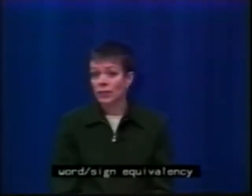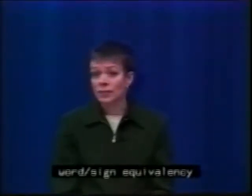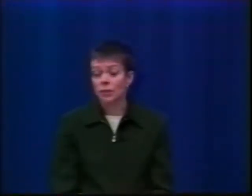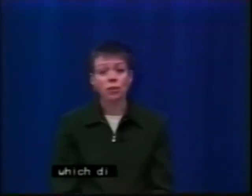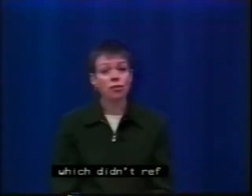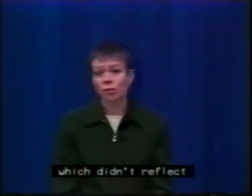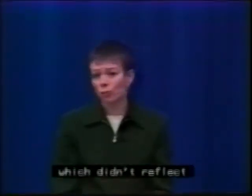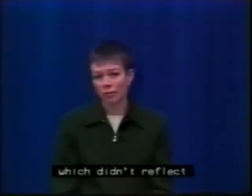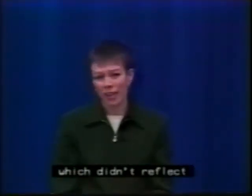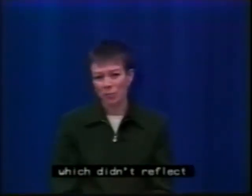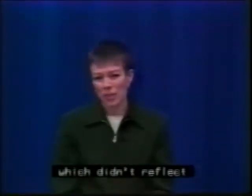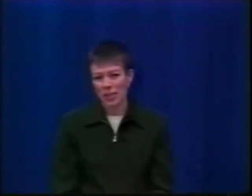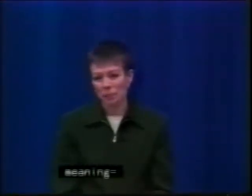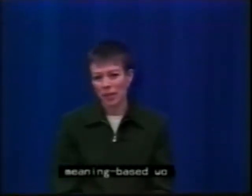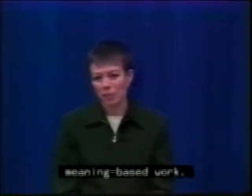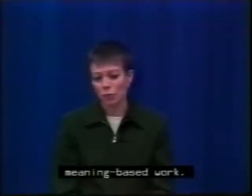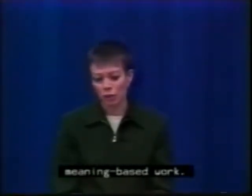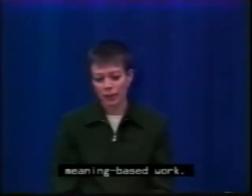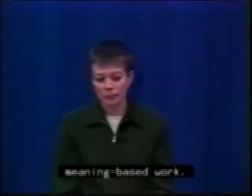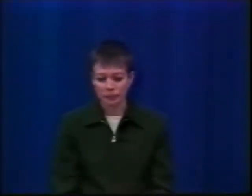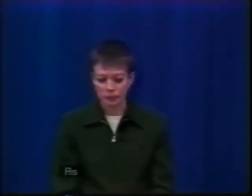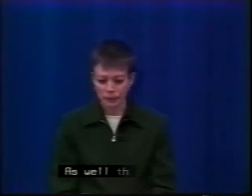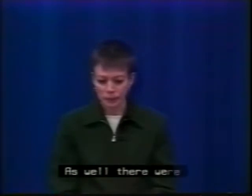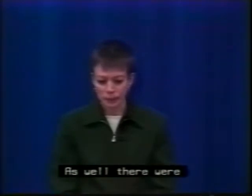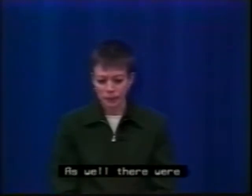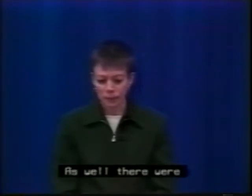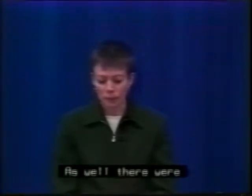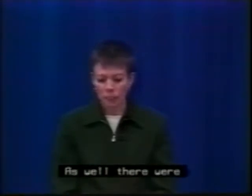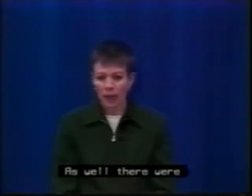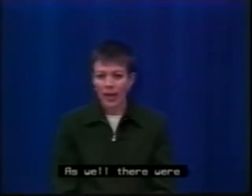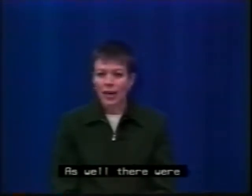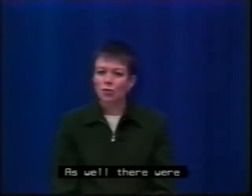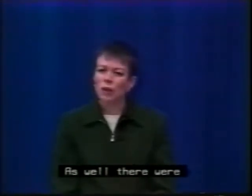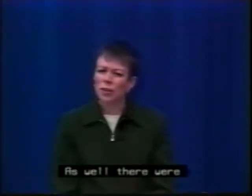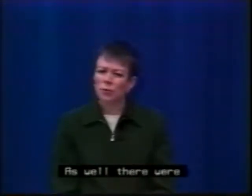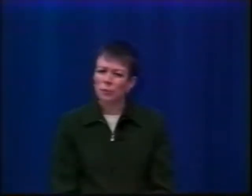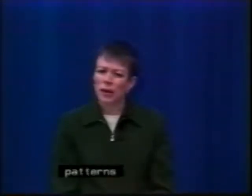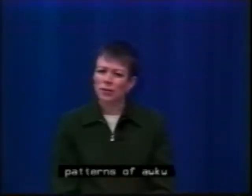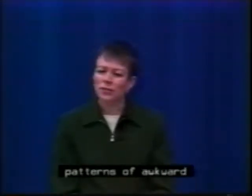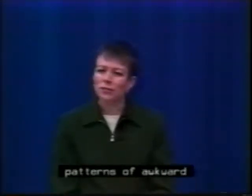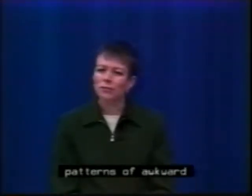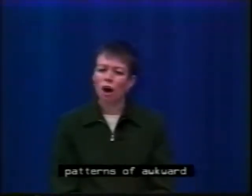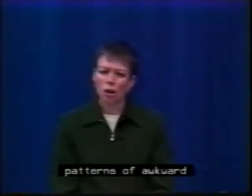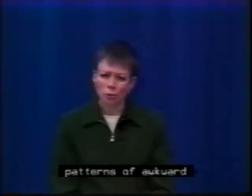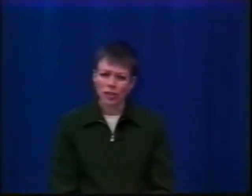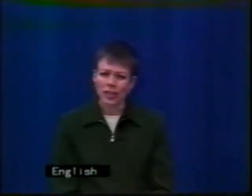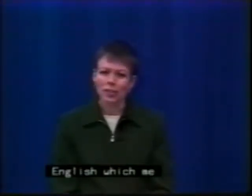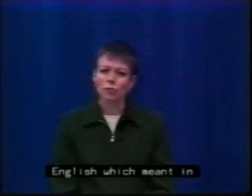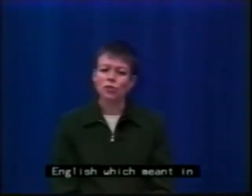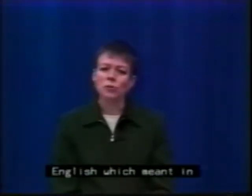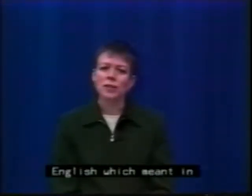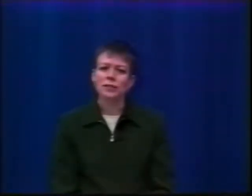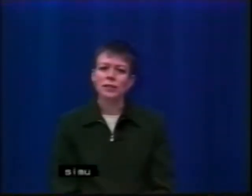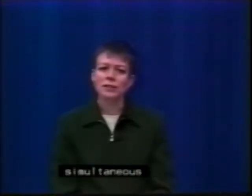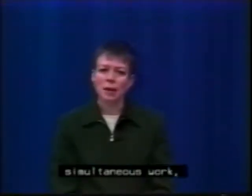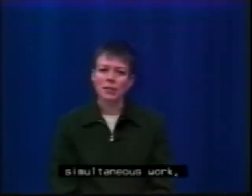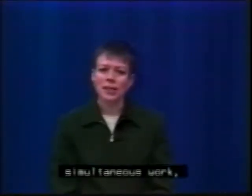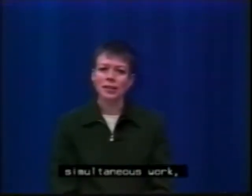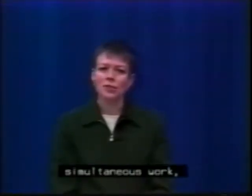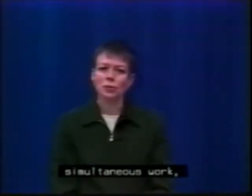equivalency, which didn't reflect meaning-based work. As well, there were patterns of awkward English, which meant in the simultaneous